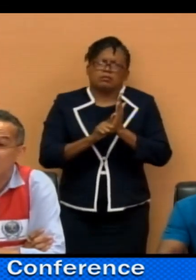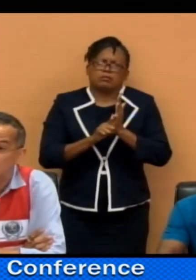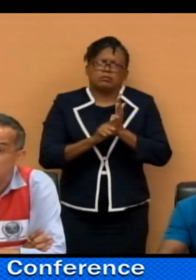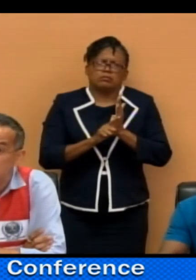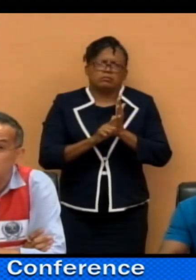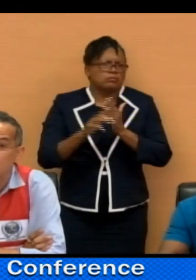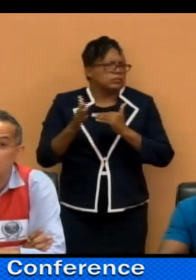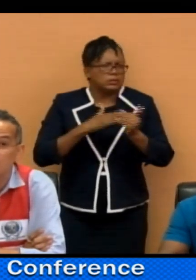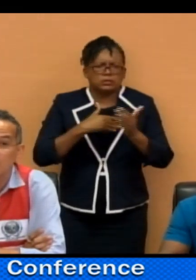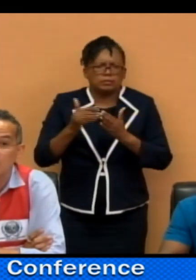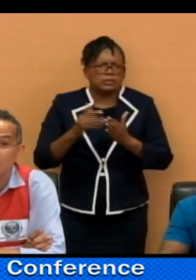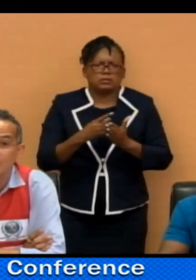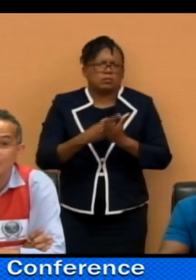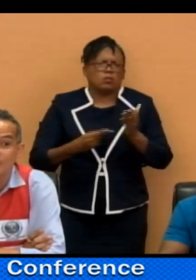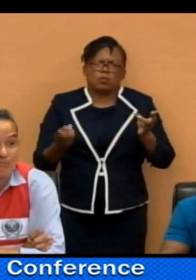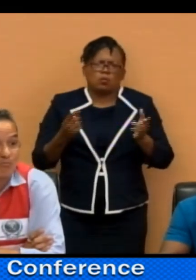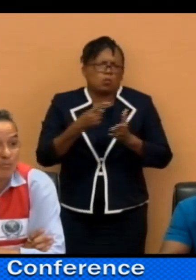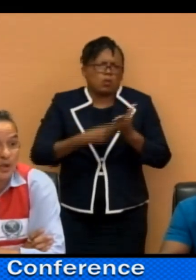occasion is.